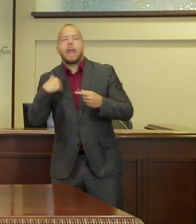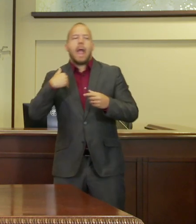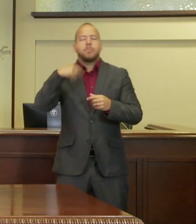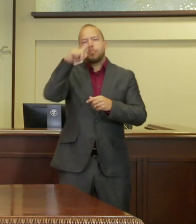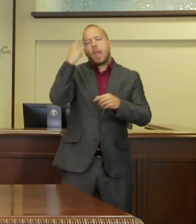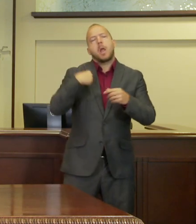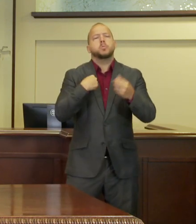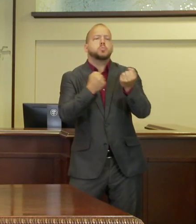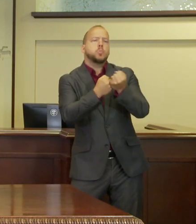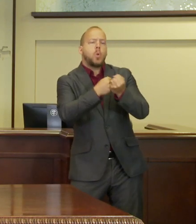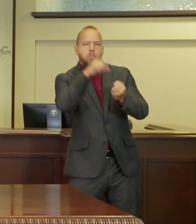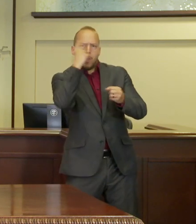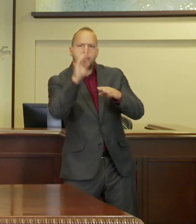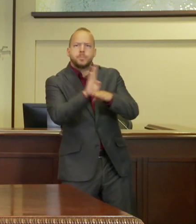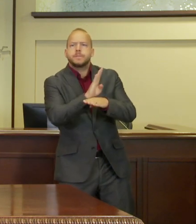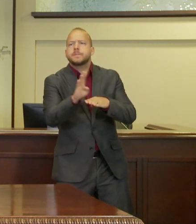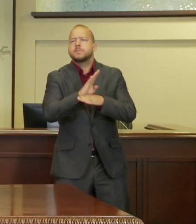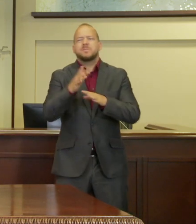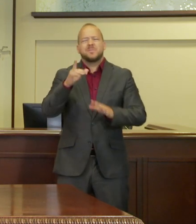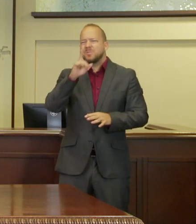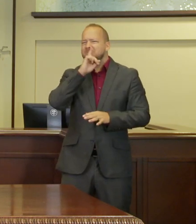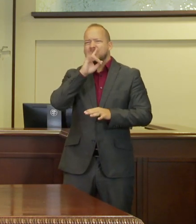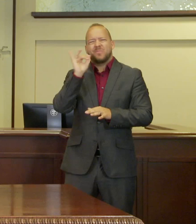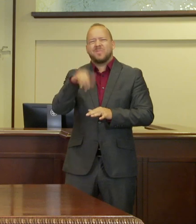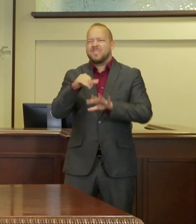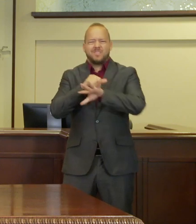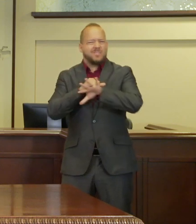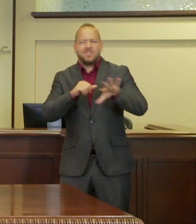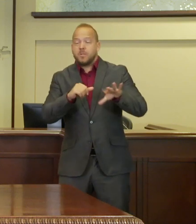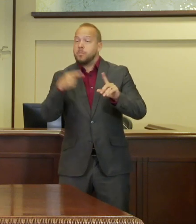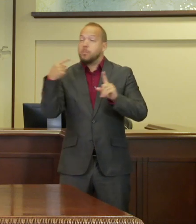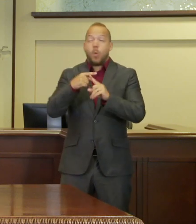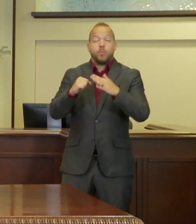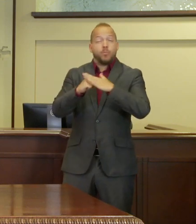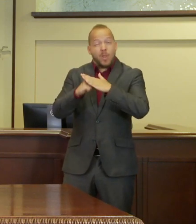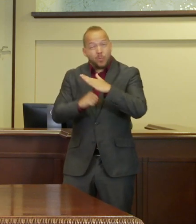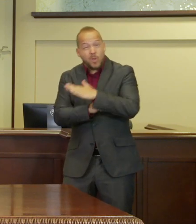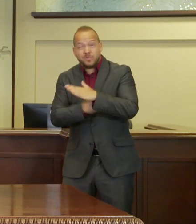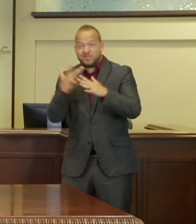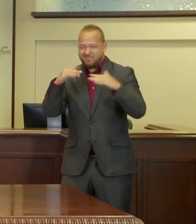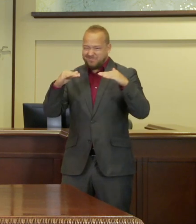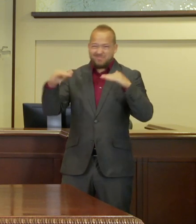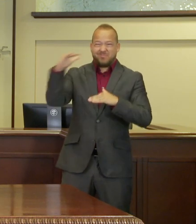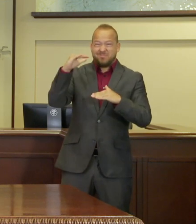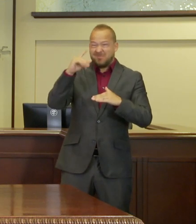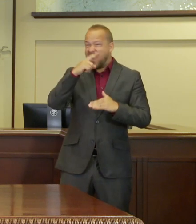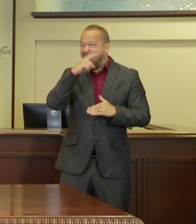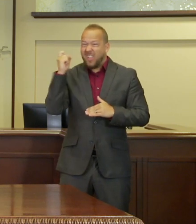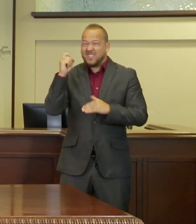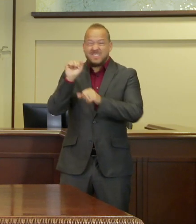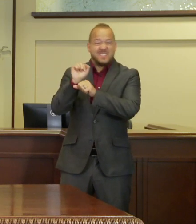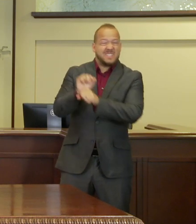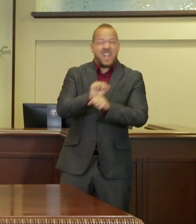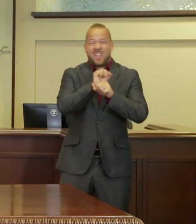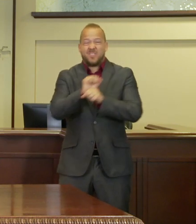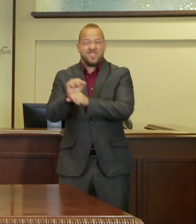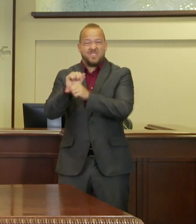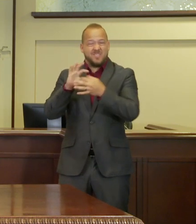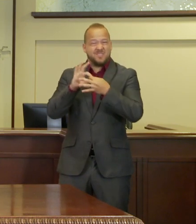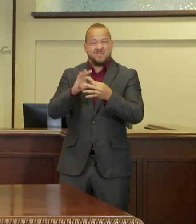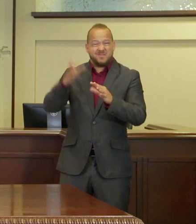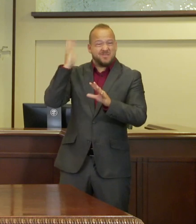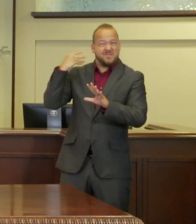undeniable fact that our country was built on the ugly foundation of slavery. And dare I say, we are still operating with plantation